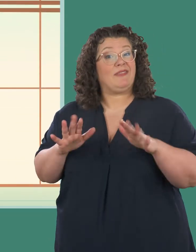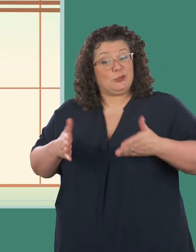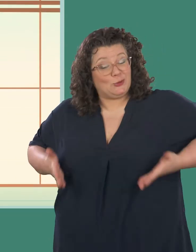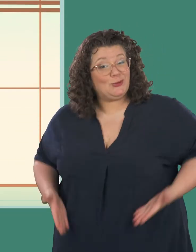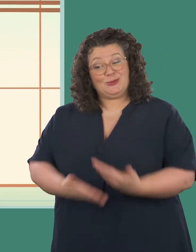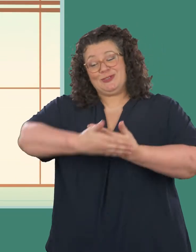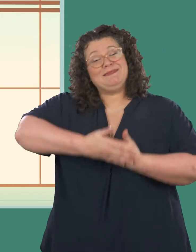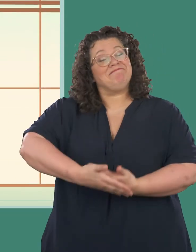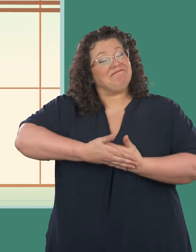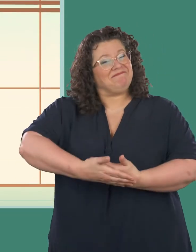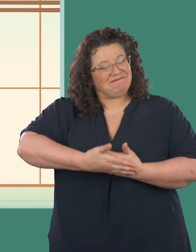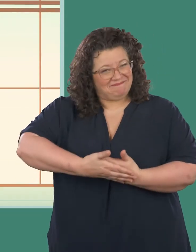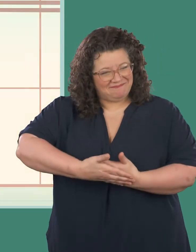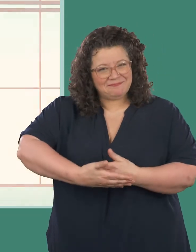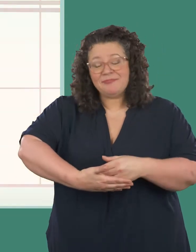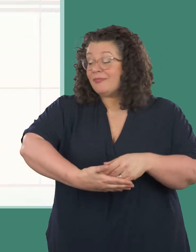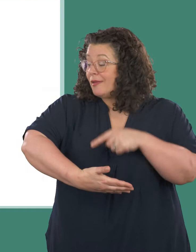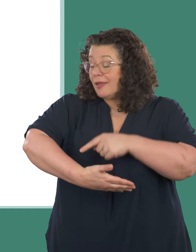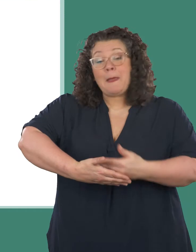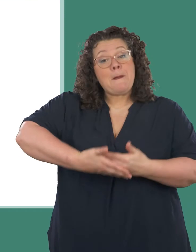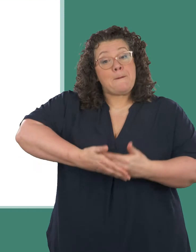ni has just given birth.